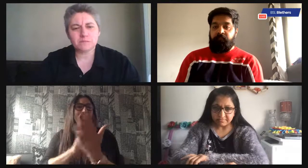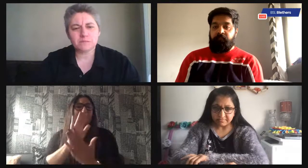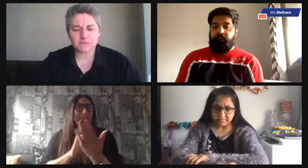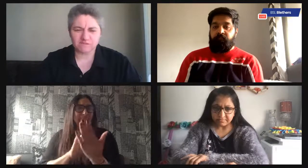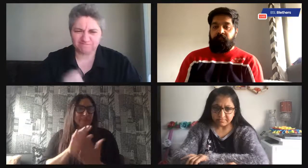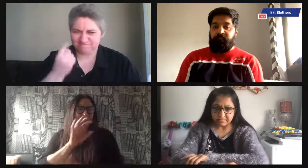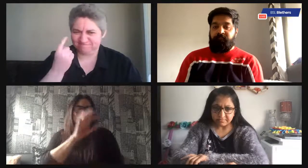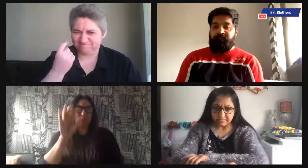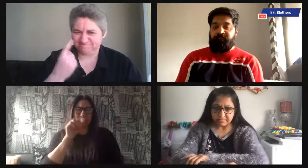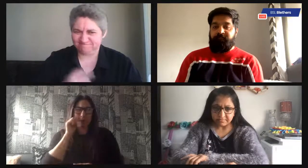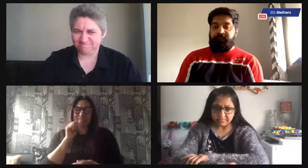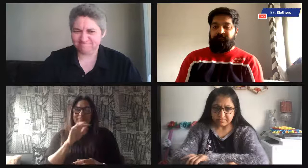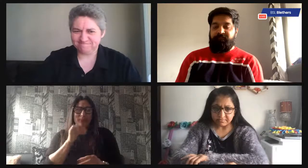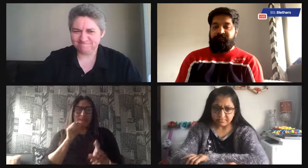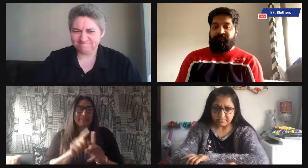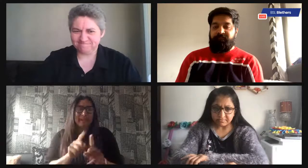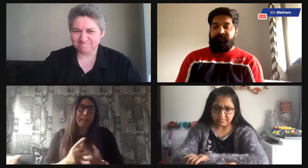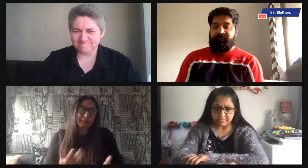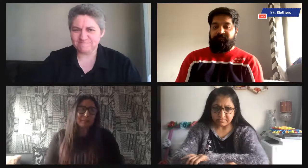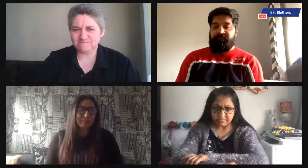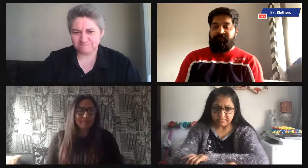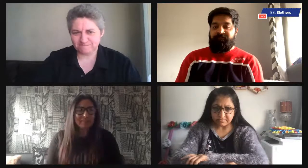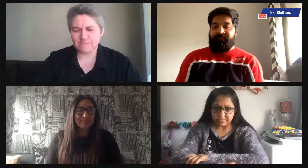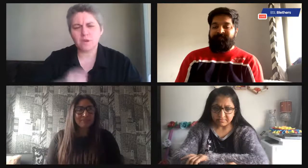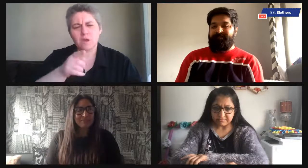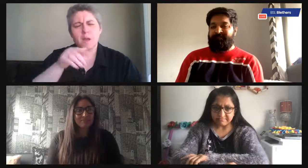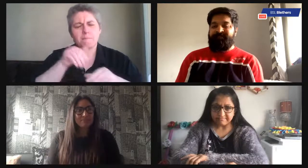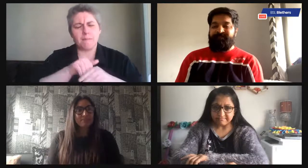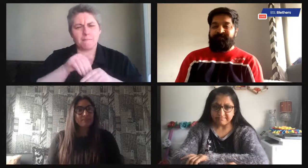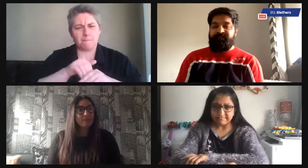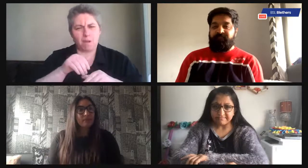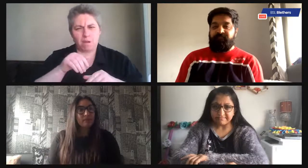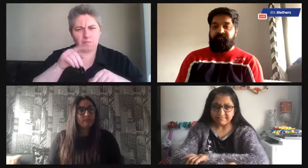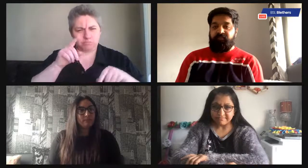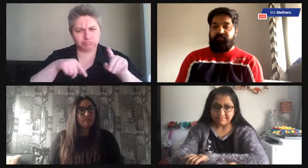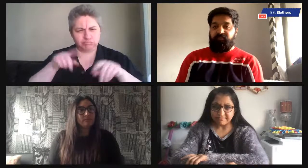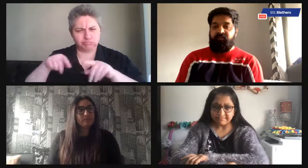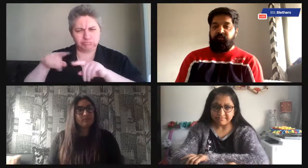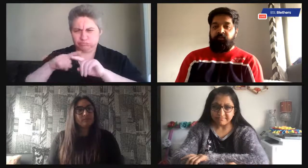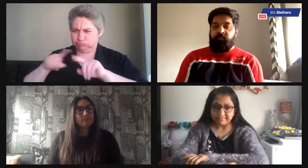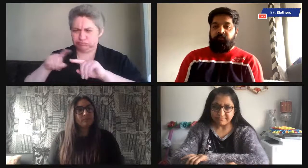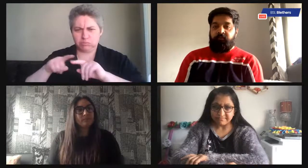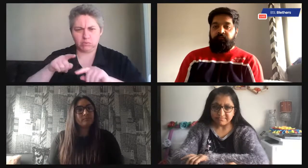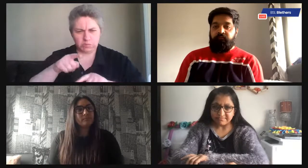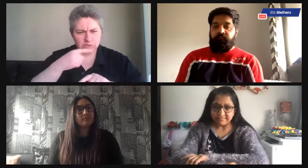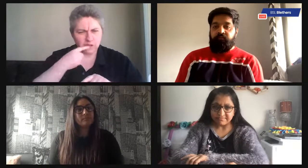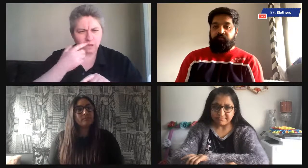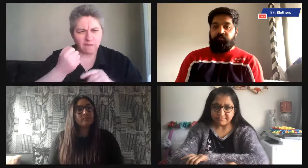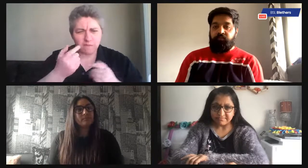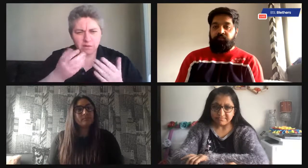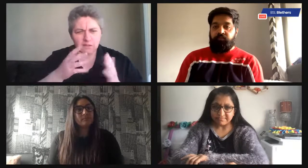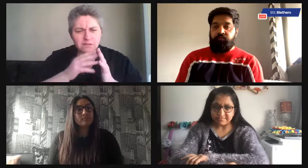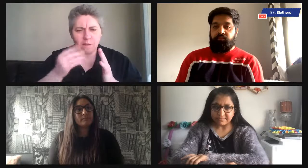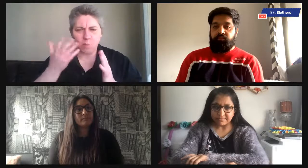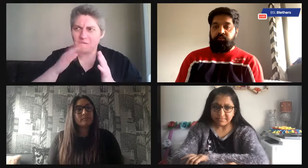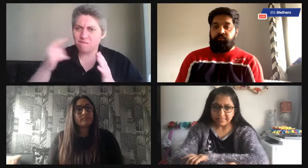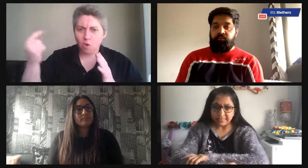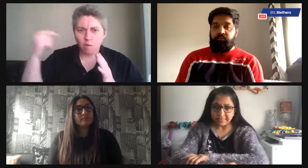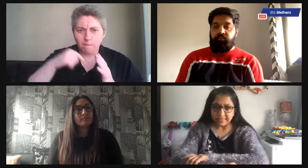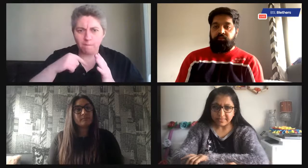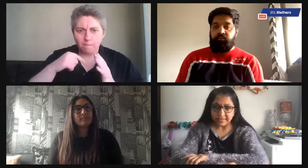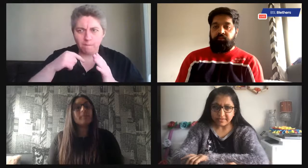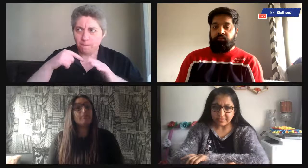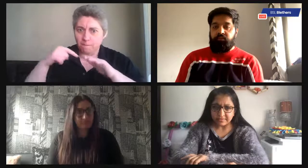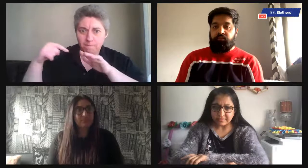is okay, but people feel Zoom's not the same. They want that face to face, that human interaction.